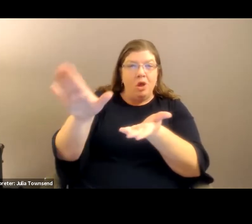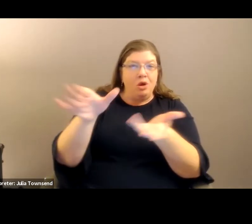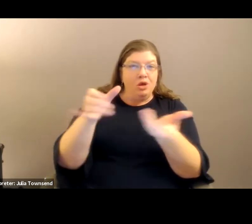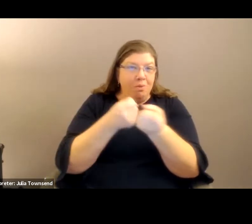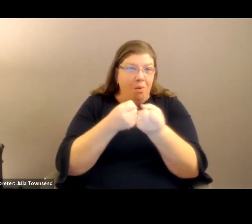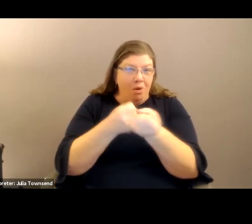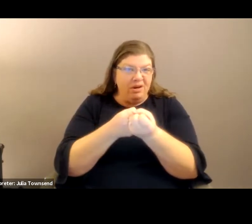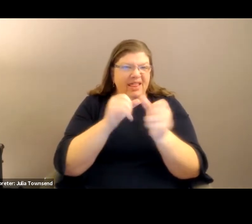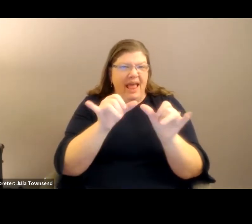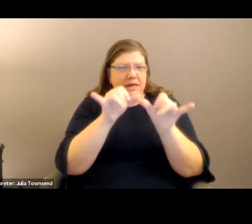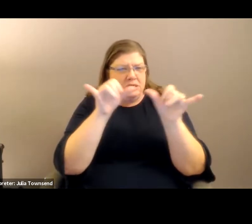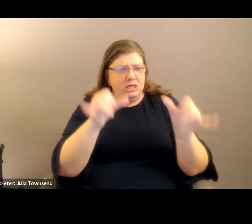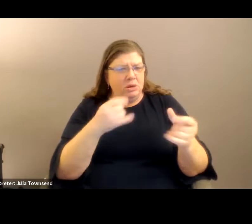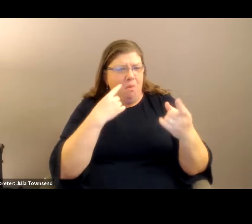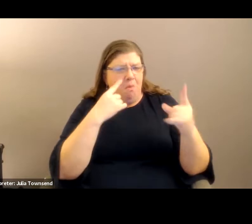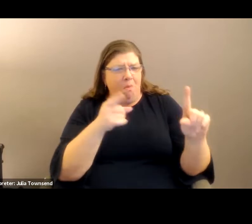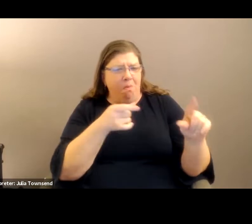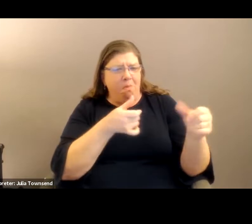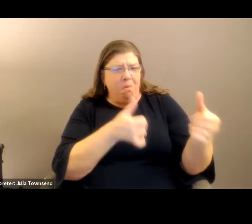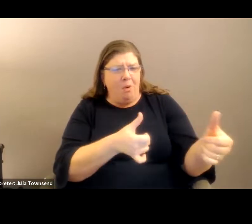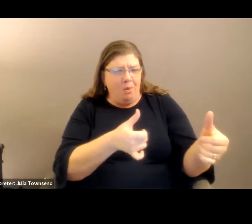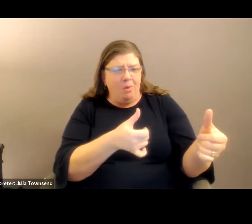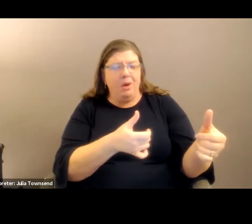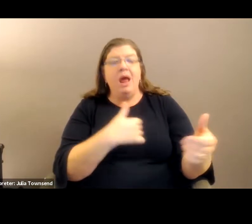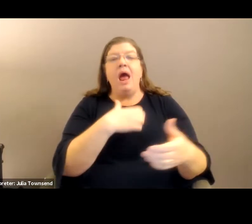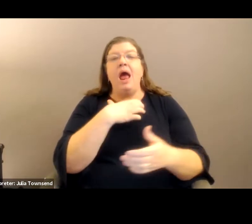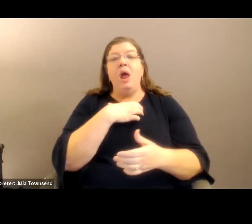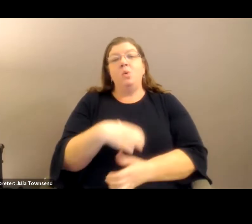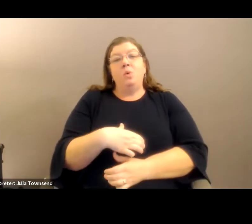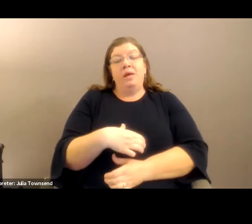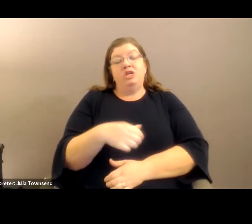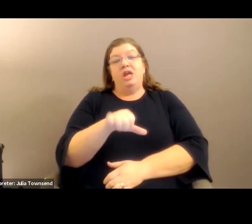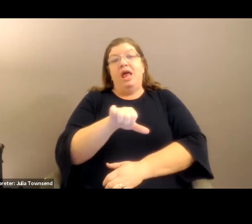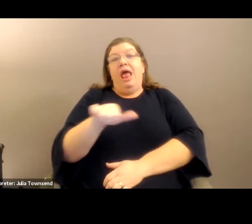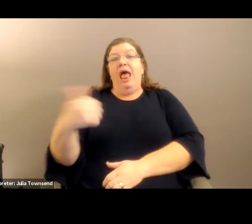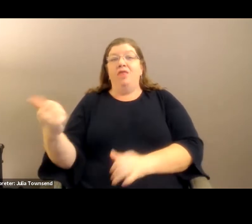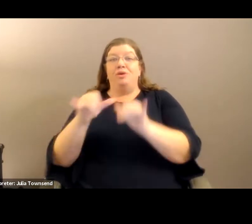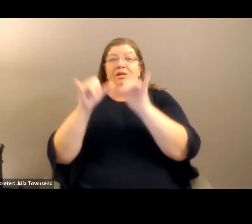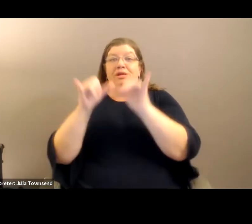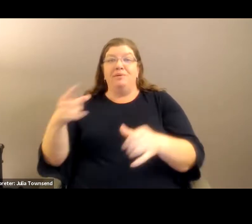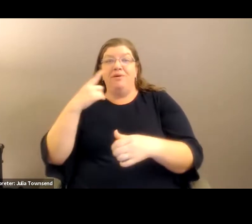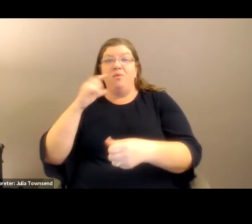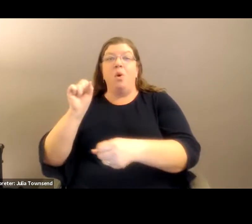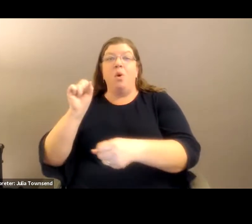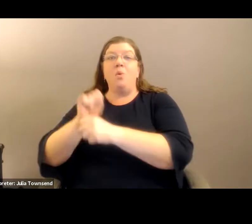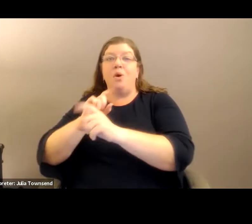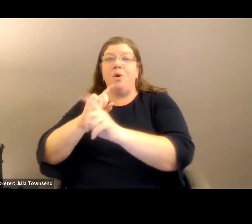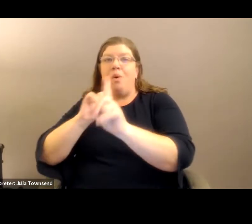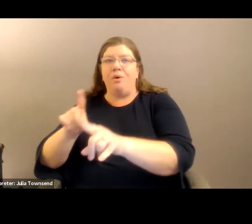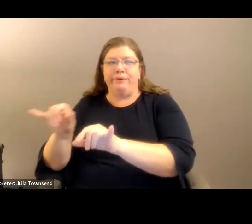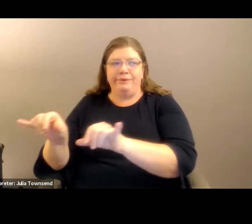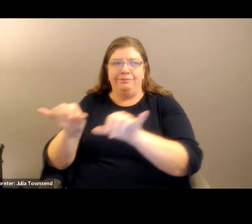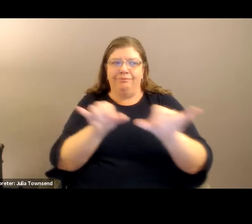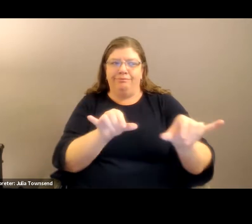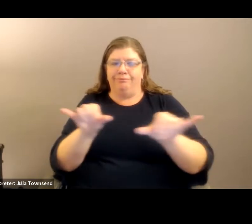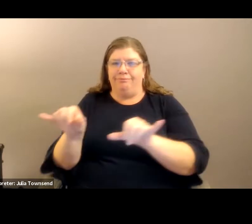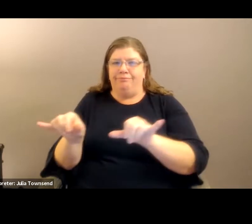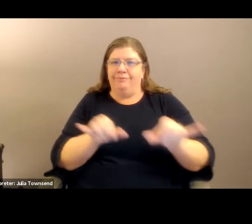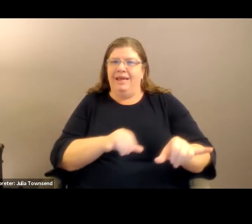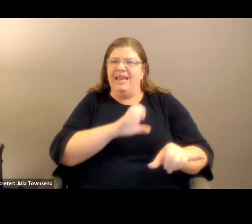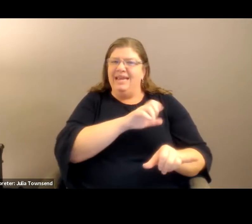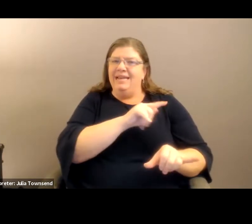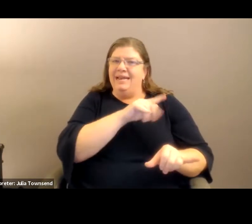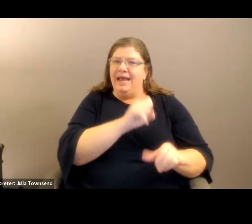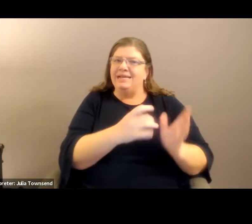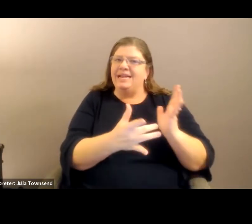support. I really wish the system for work orders or facilities worked as well as the ETS tech